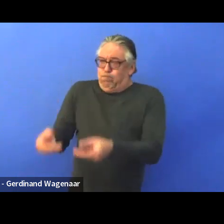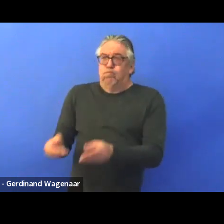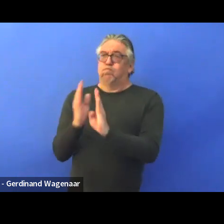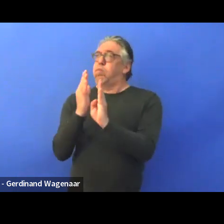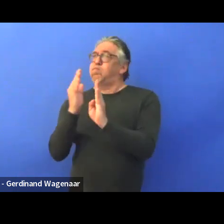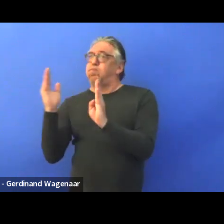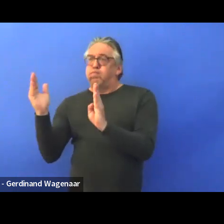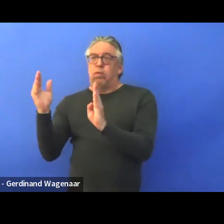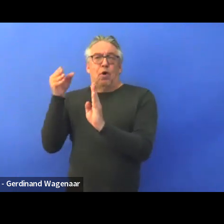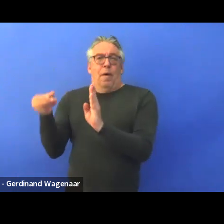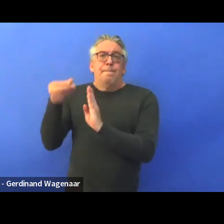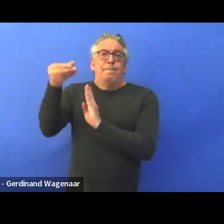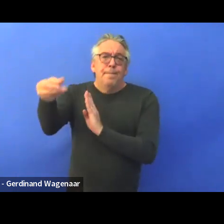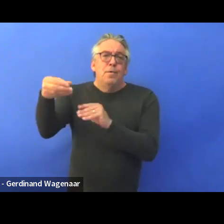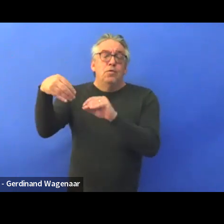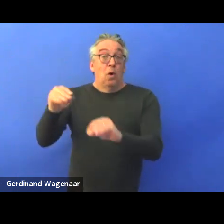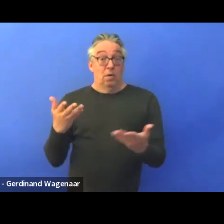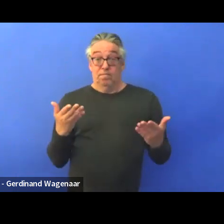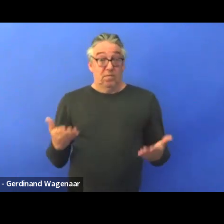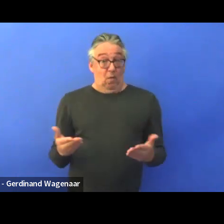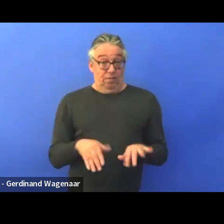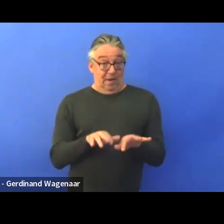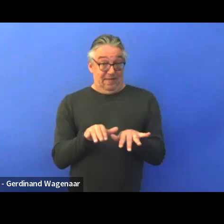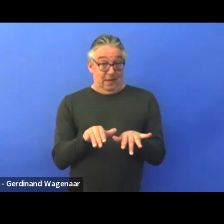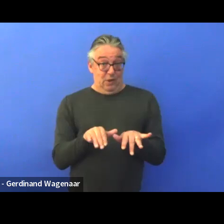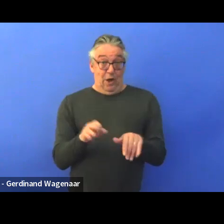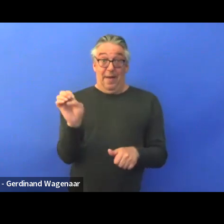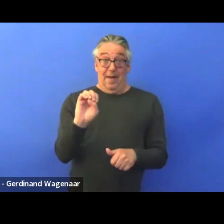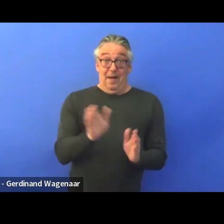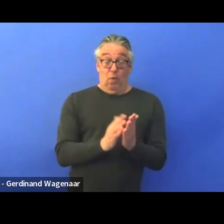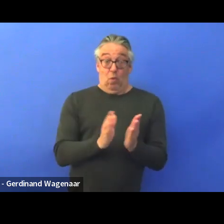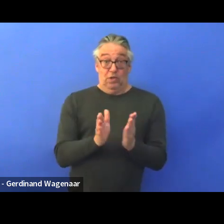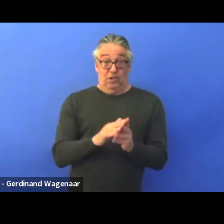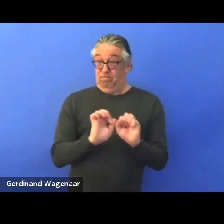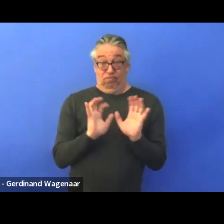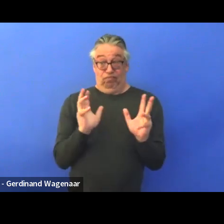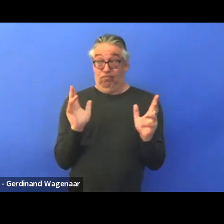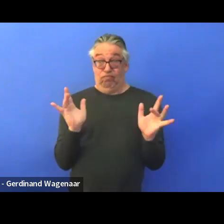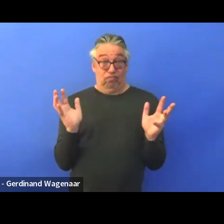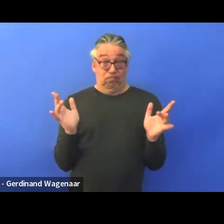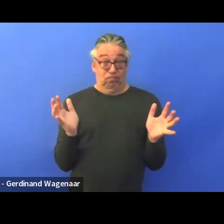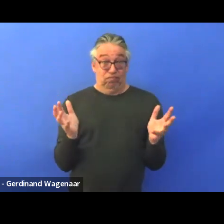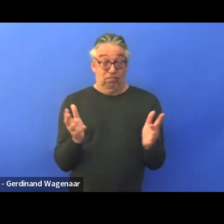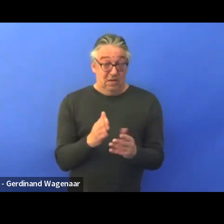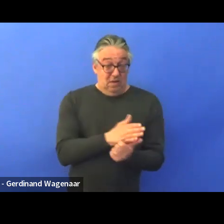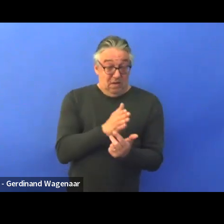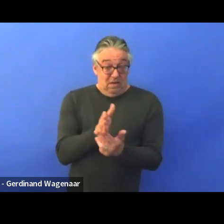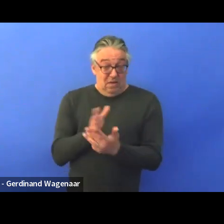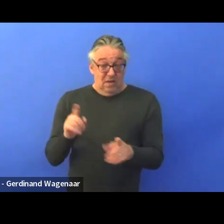digital content in the form of ebooks that go out to lots and lots of different distribution